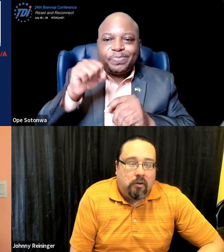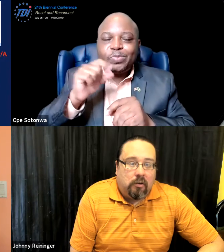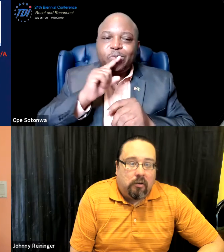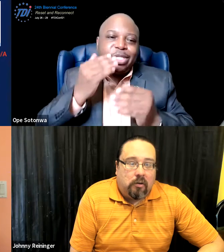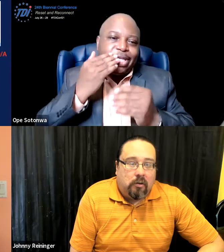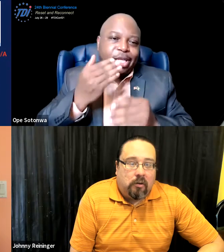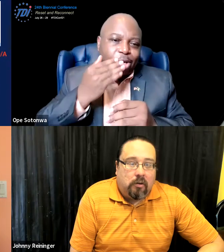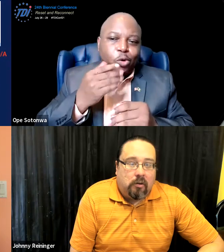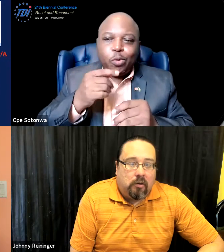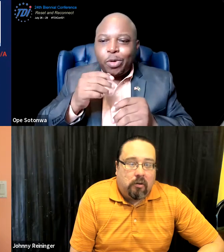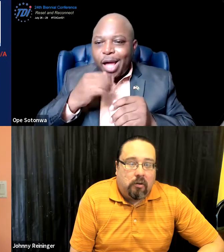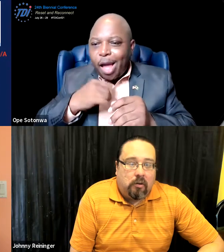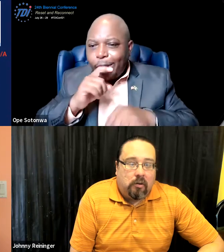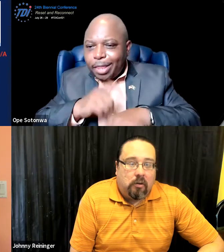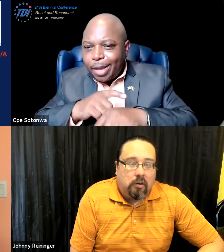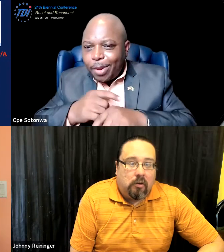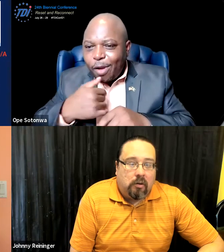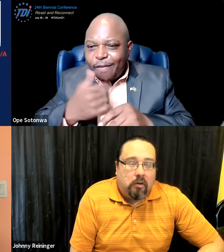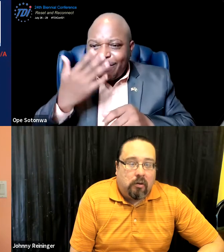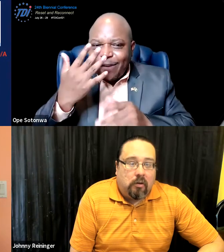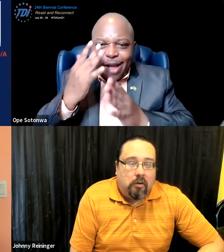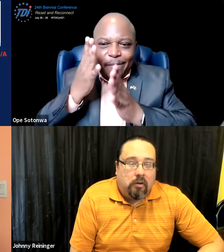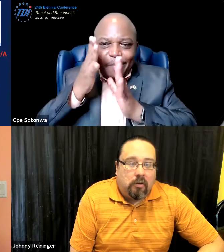know, set themselves up for success.